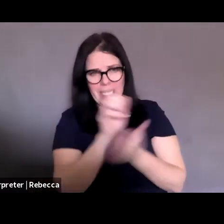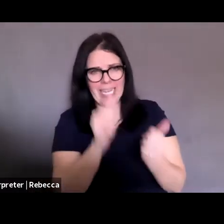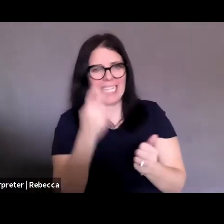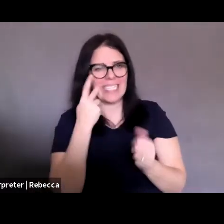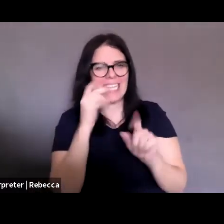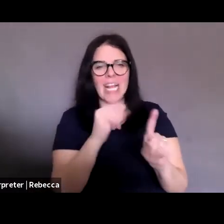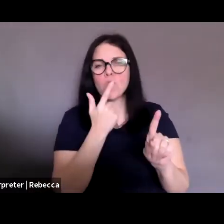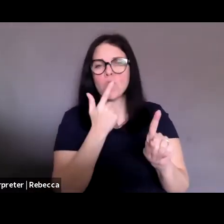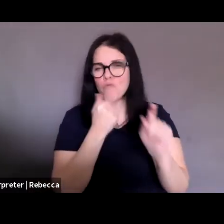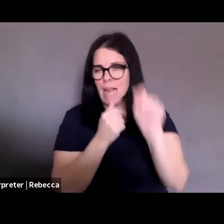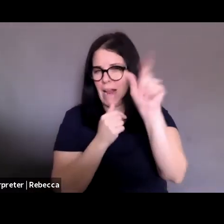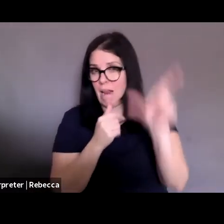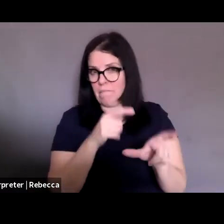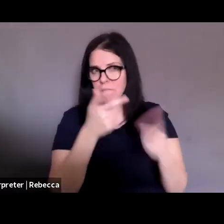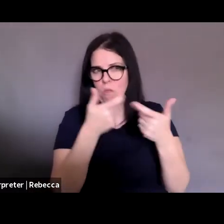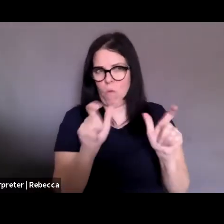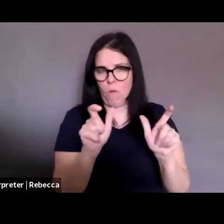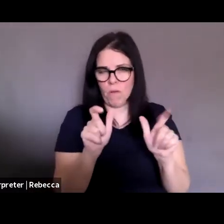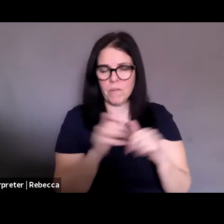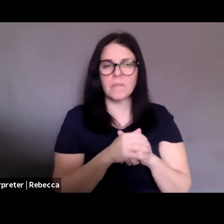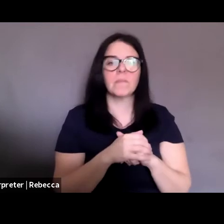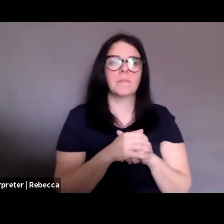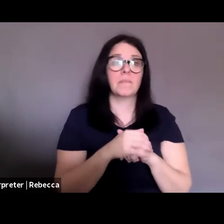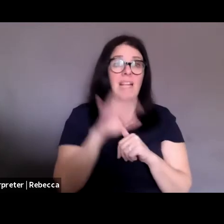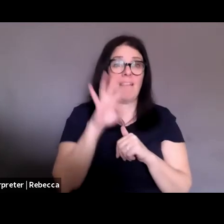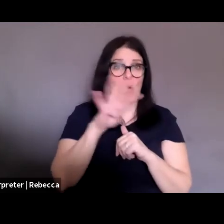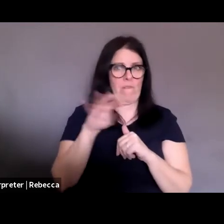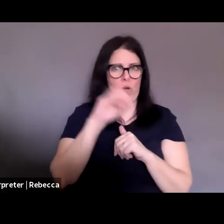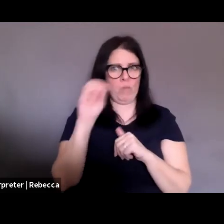red in 44% of the cases.